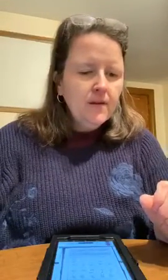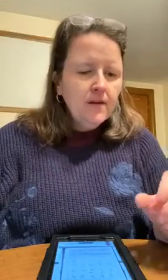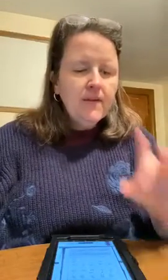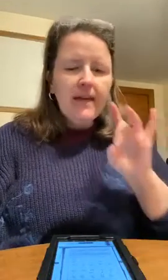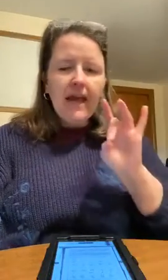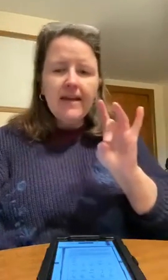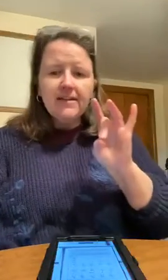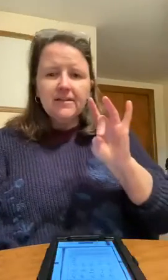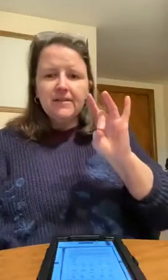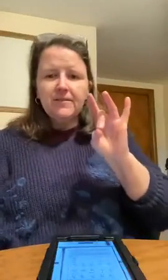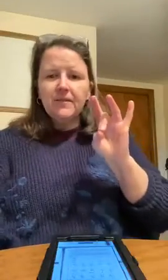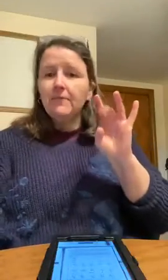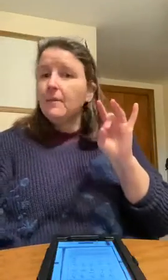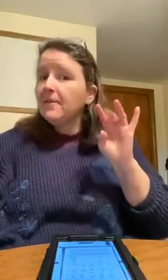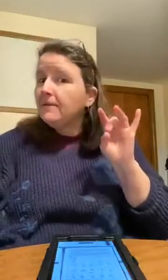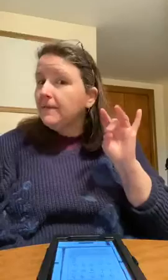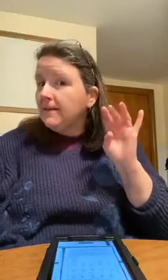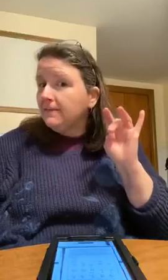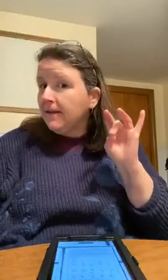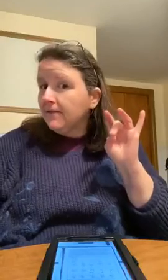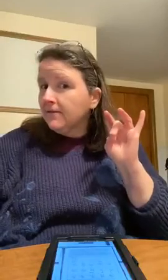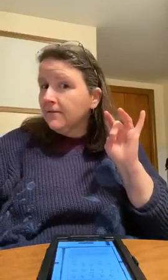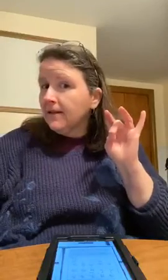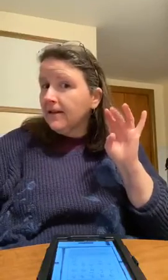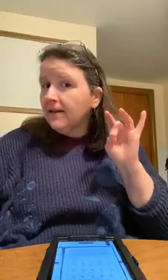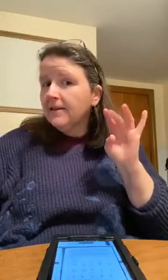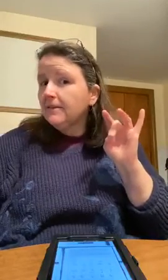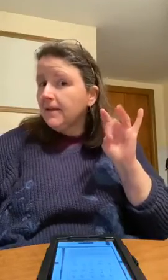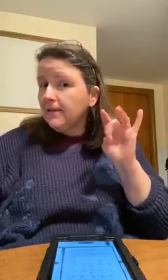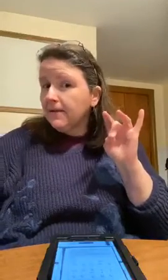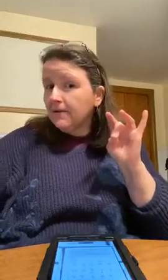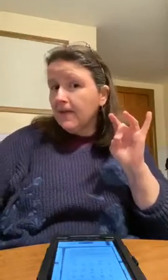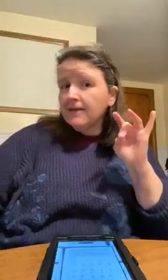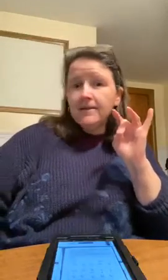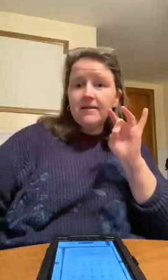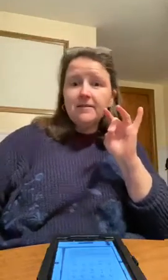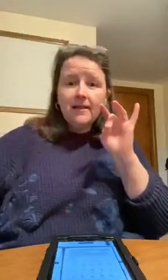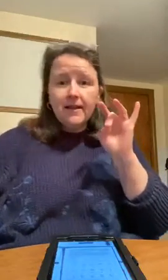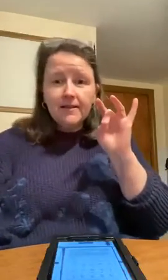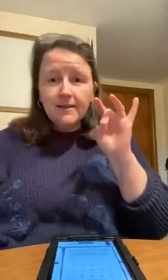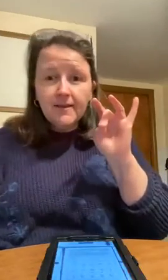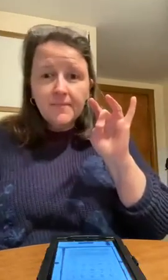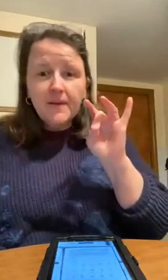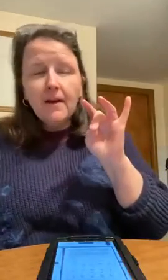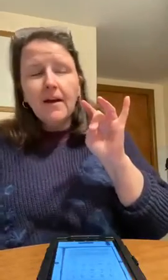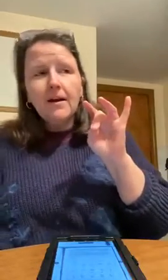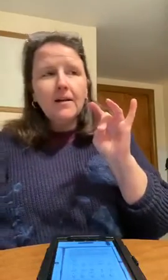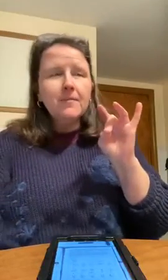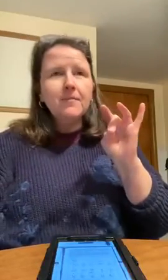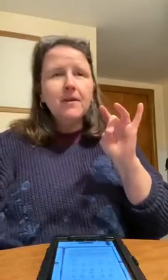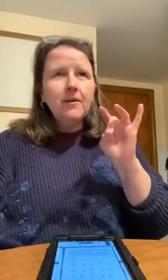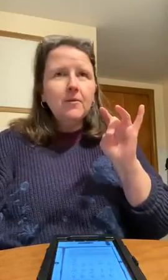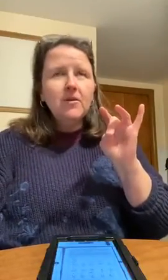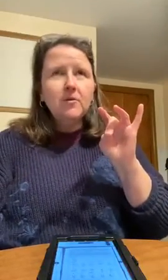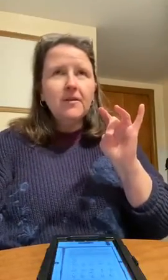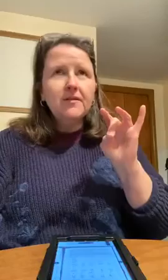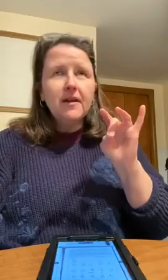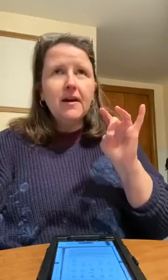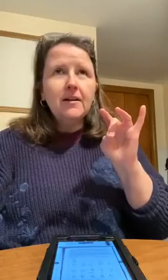The 8, remember that feely finger, the feely finger that Lindsay said last time, which was